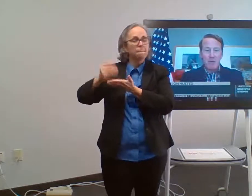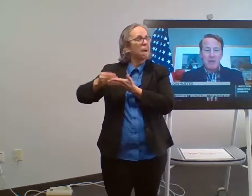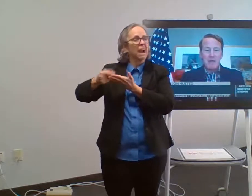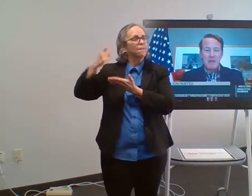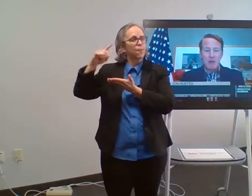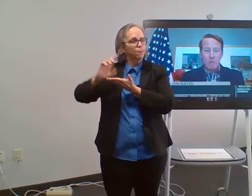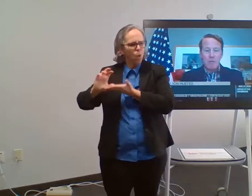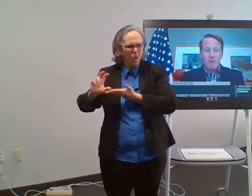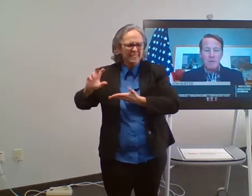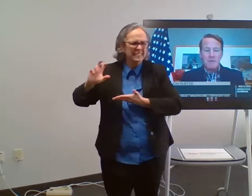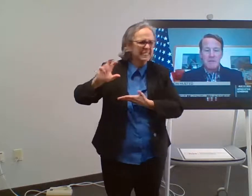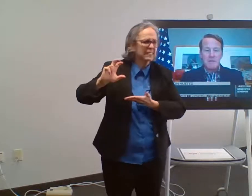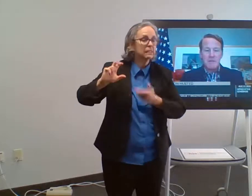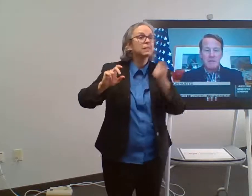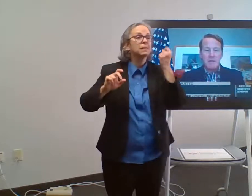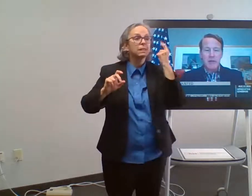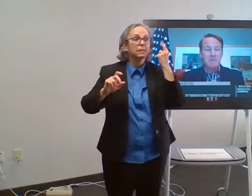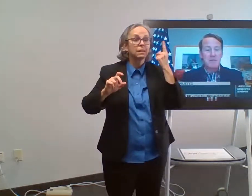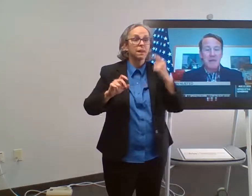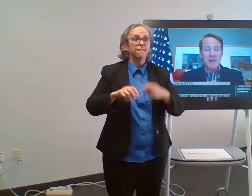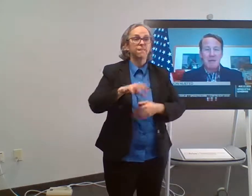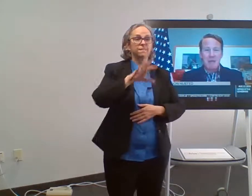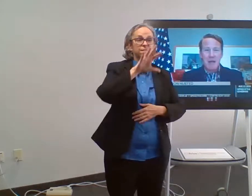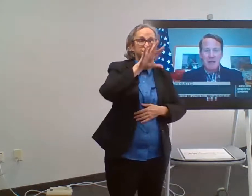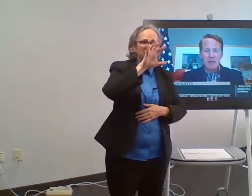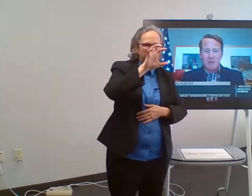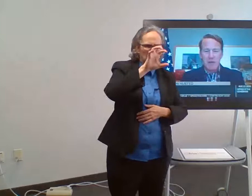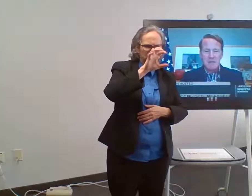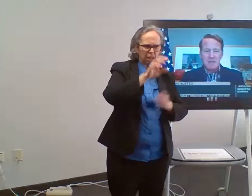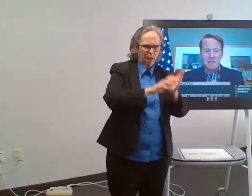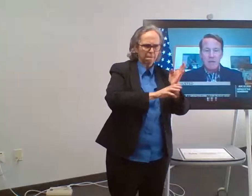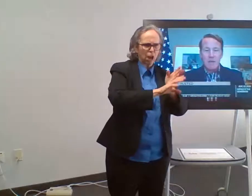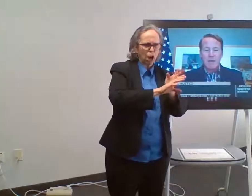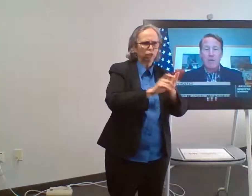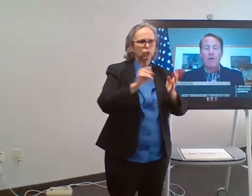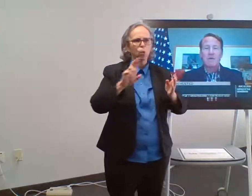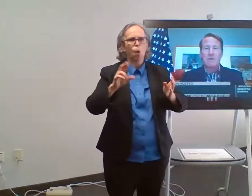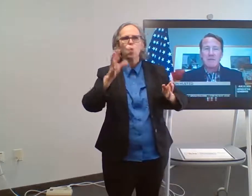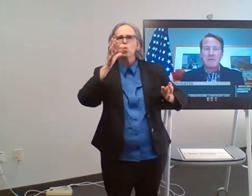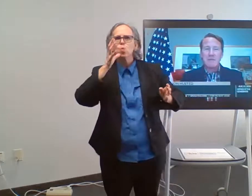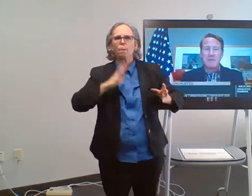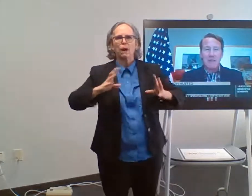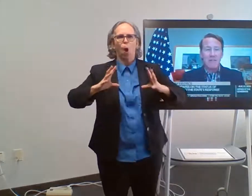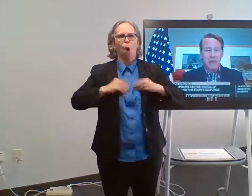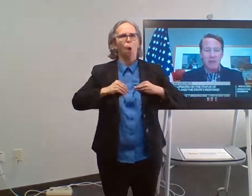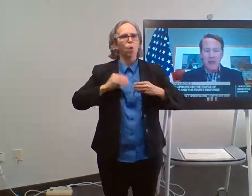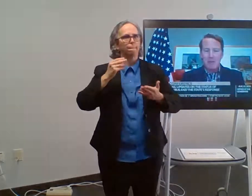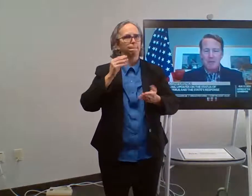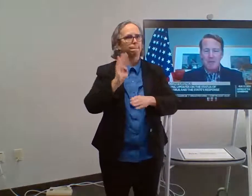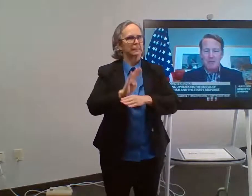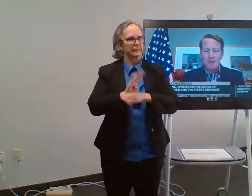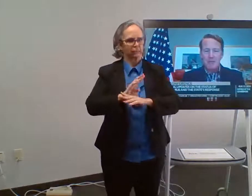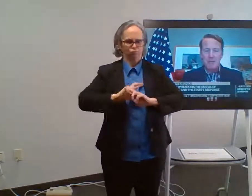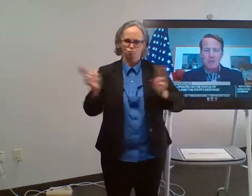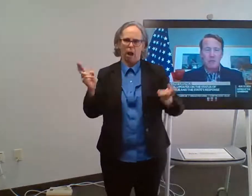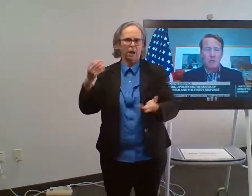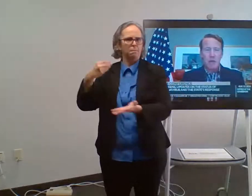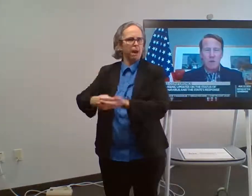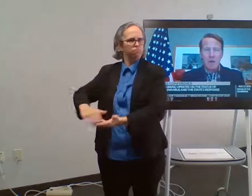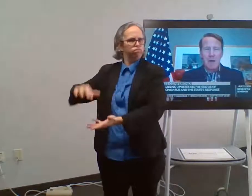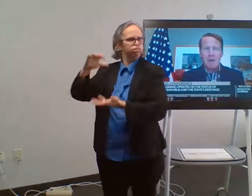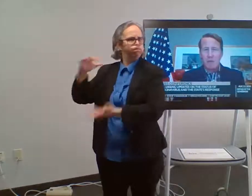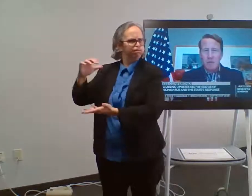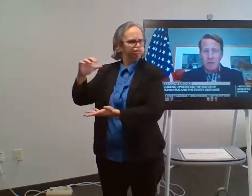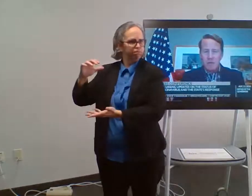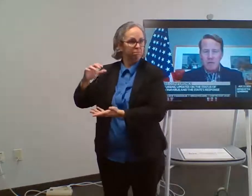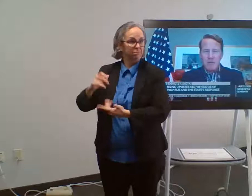500 minority and women-owned businesses with up to $10,000 in grants. We have already received 700 applications, so we